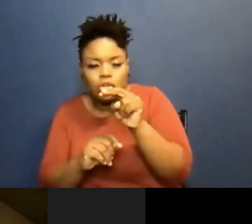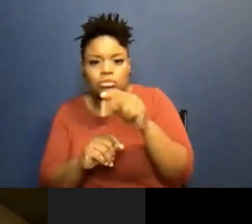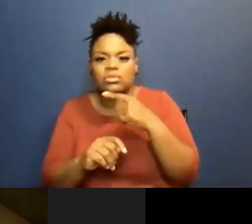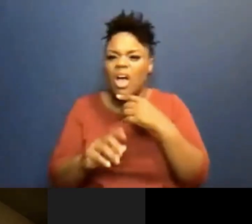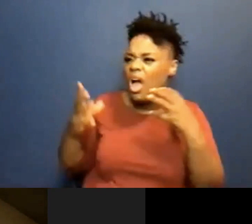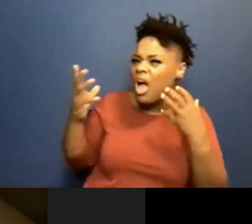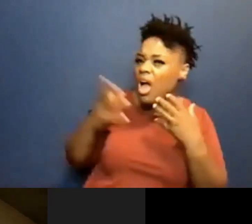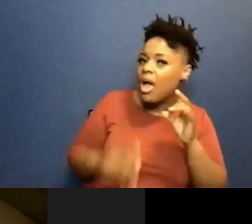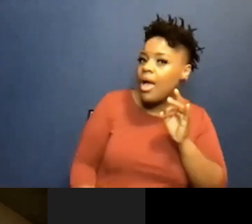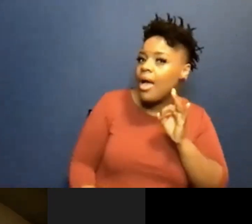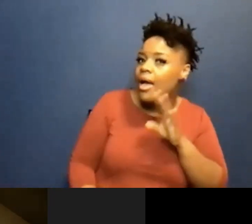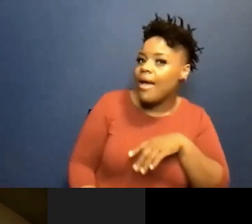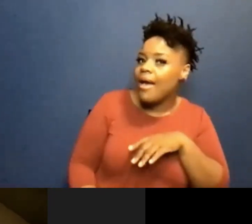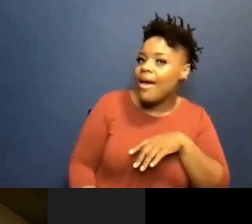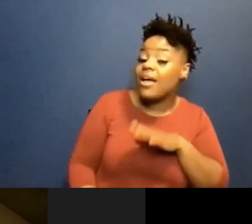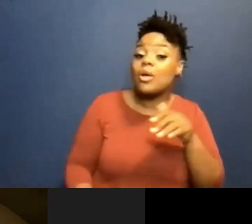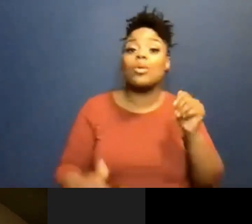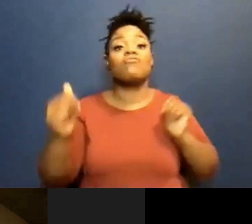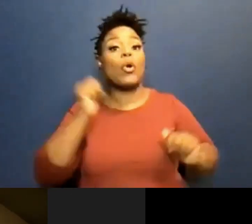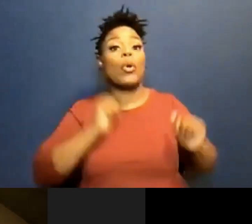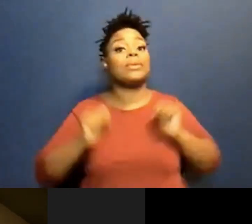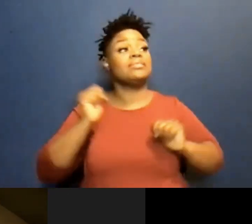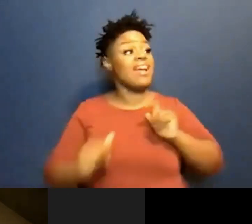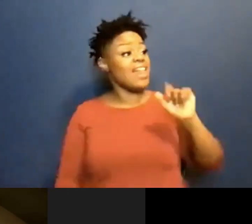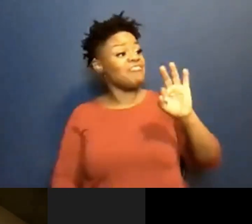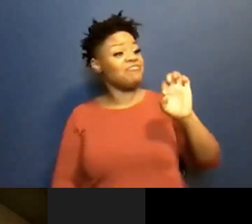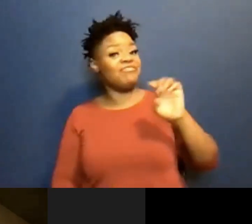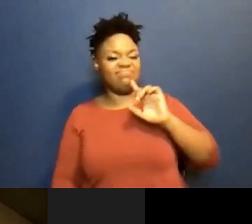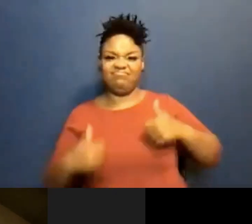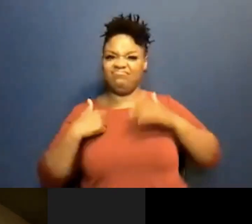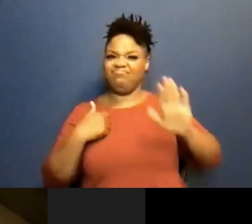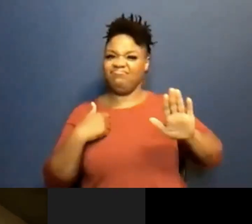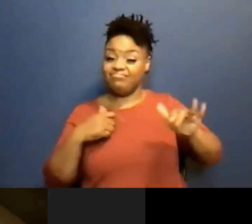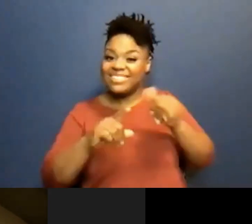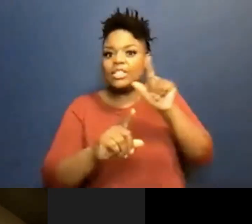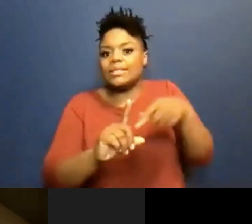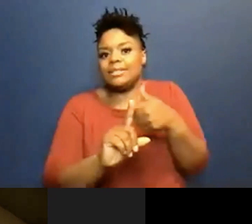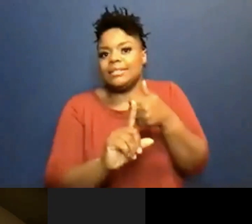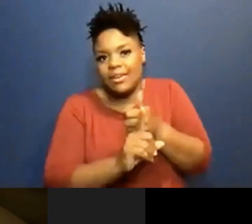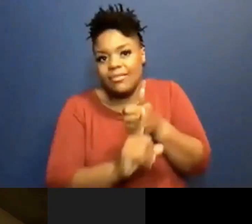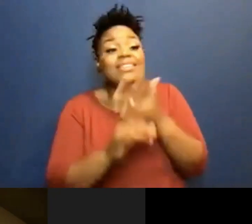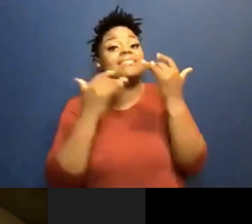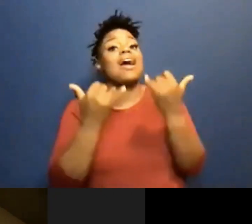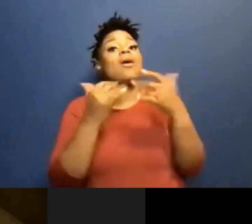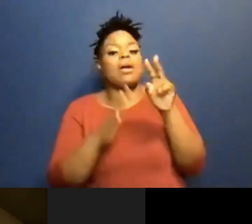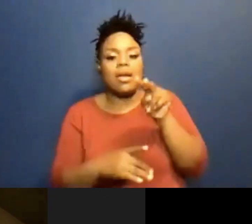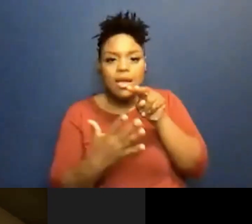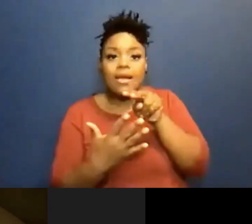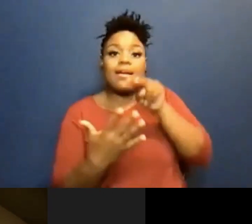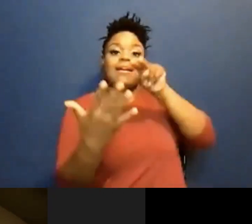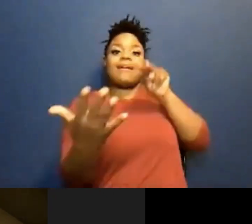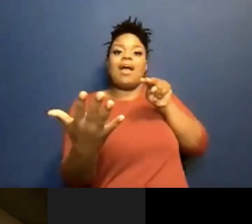obviously. But seeing yourself from the outside is like this great kind of validation, like, yeah, all my hard work really paid off,